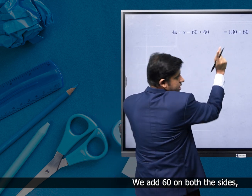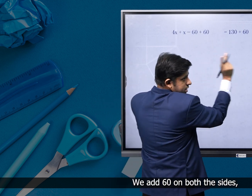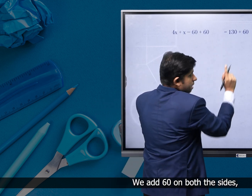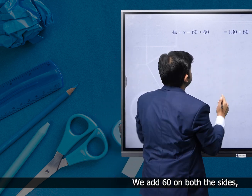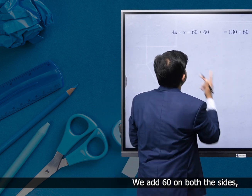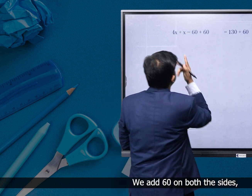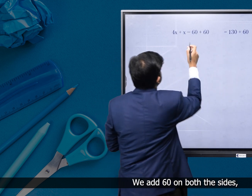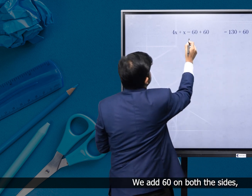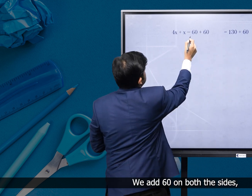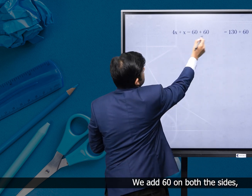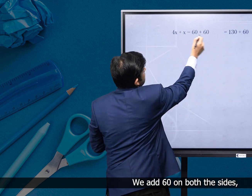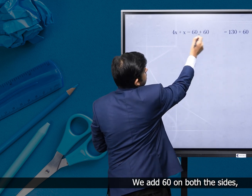sides.